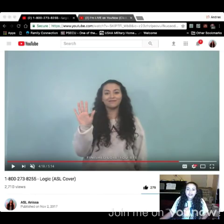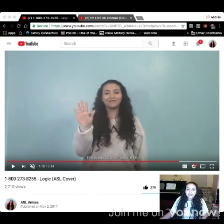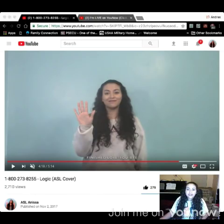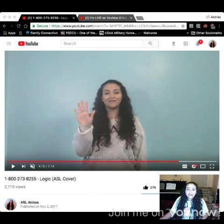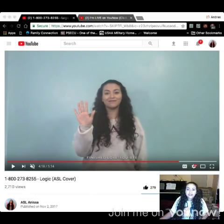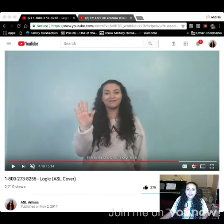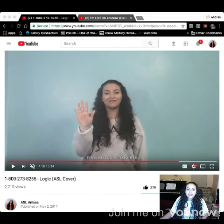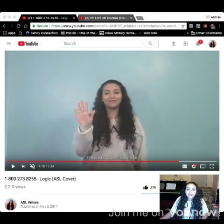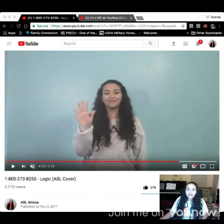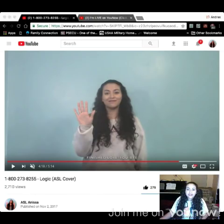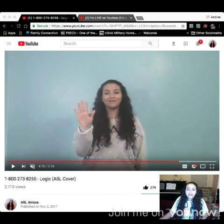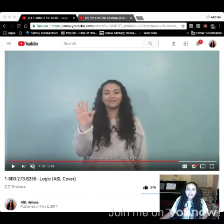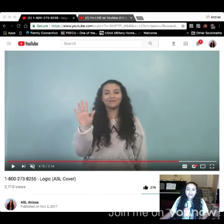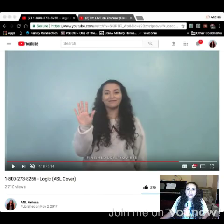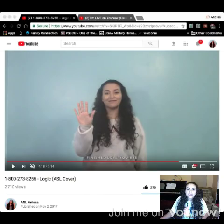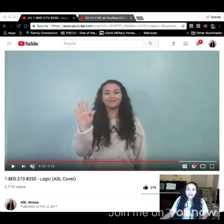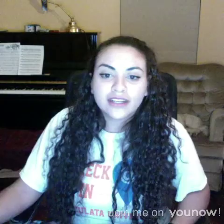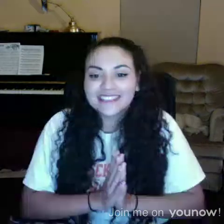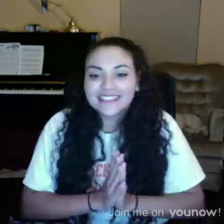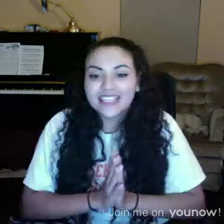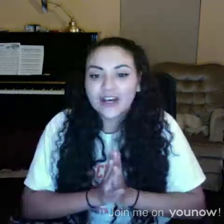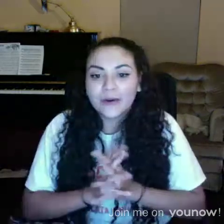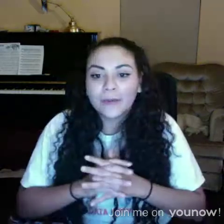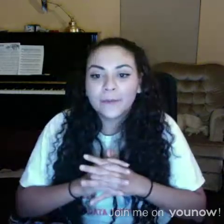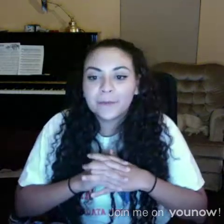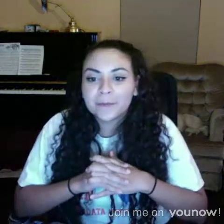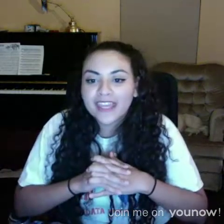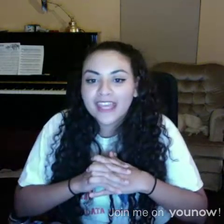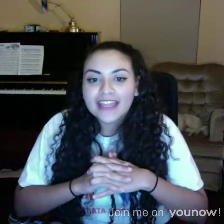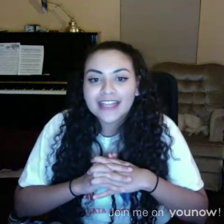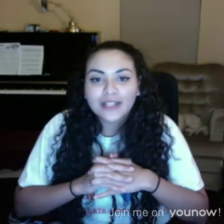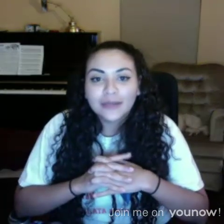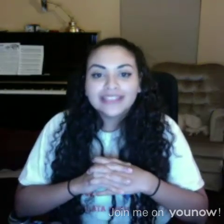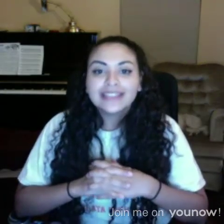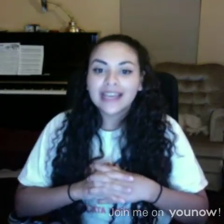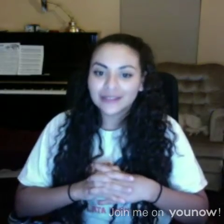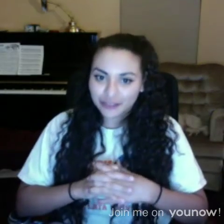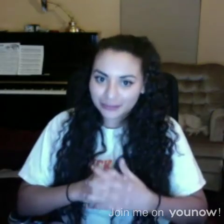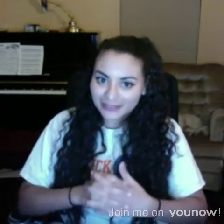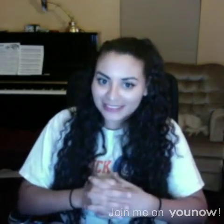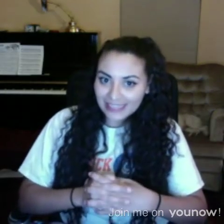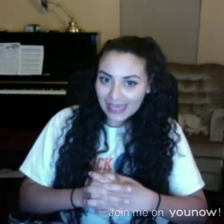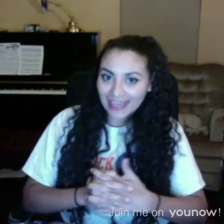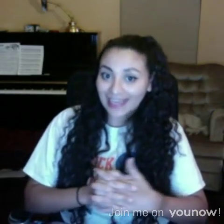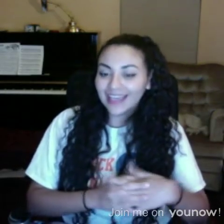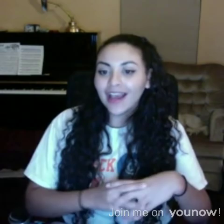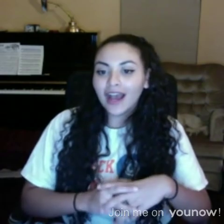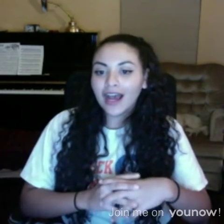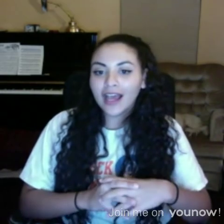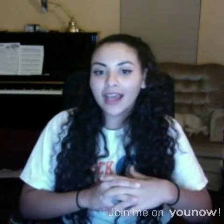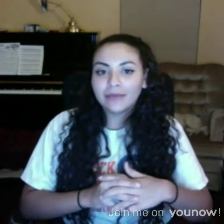sharing. All right. So that's all I wanted to live stream